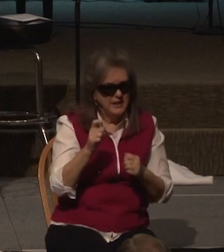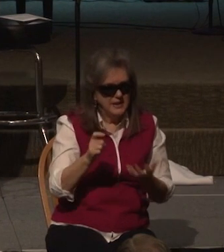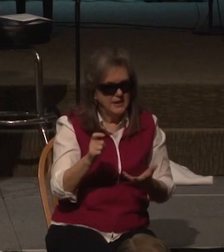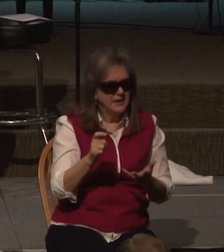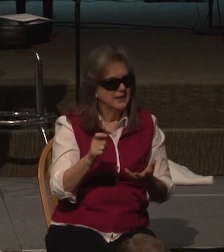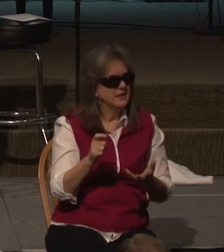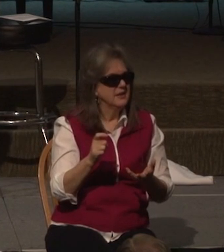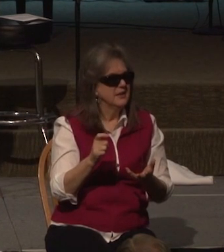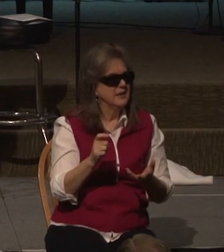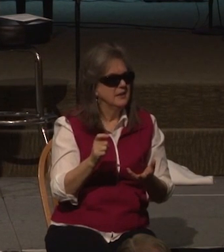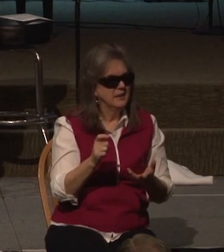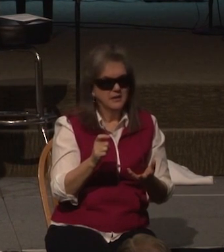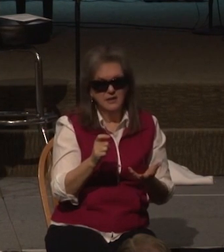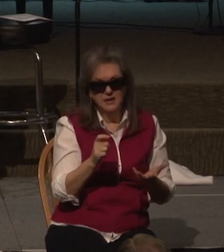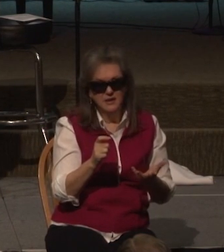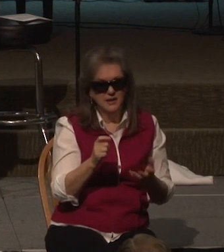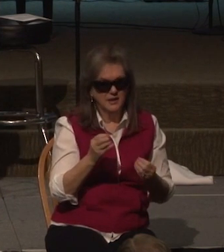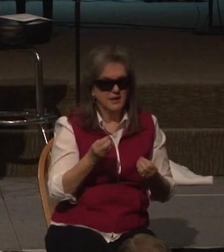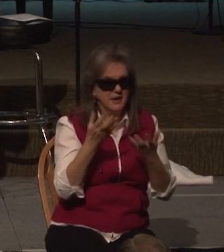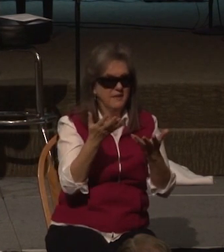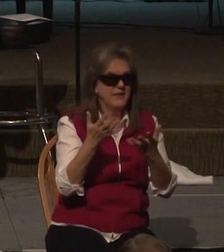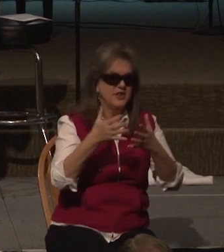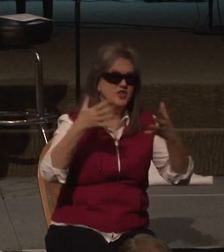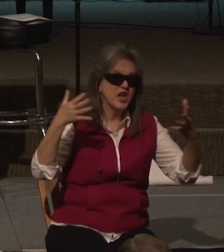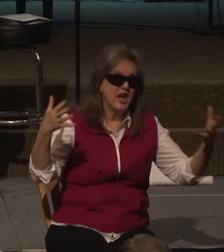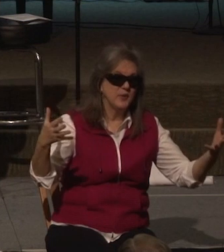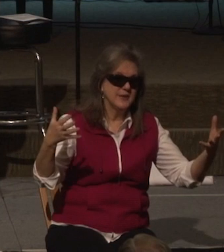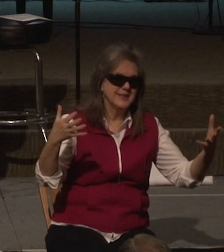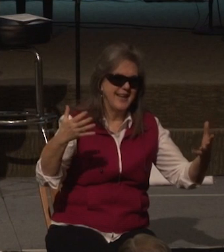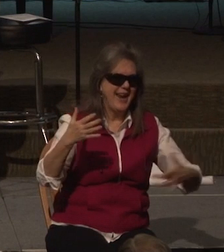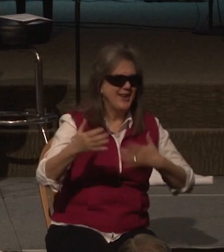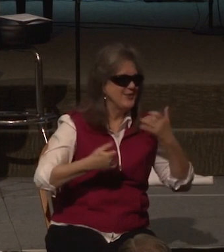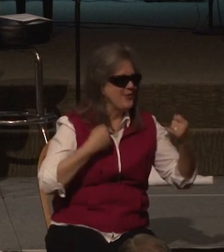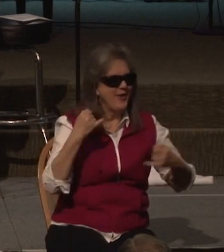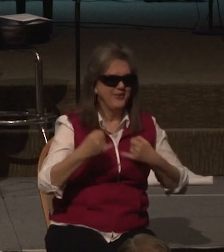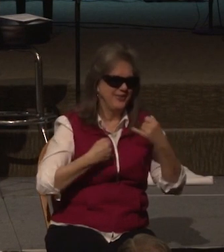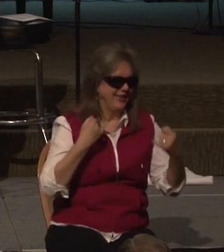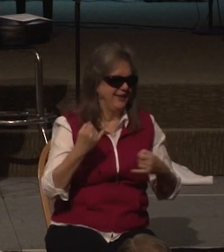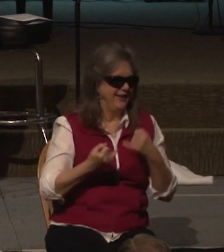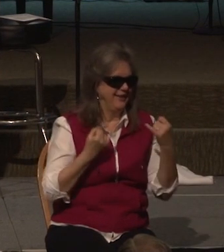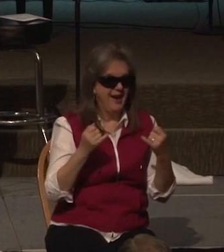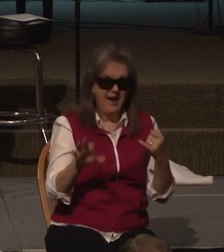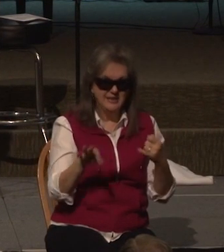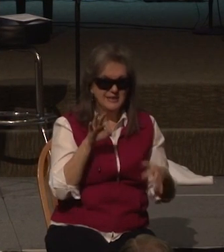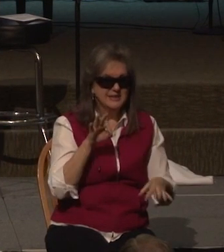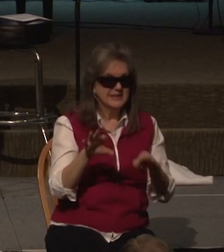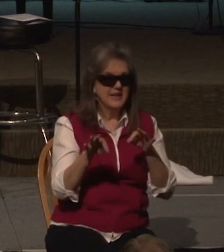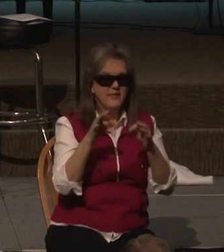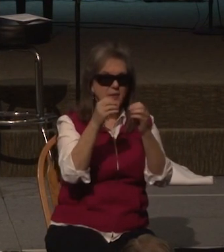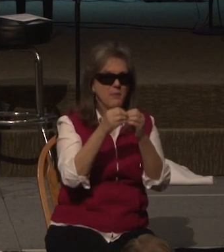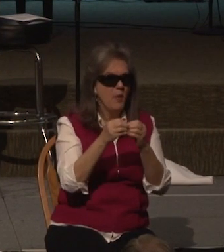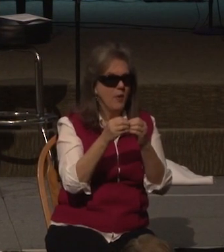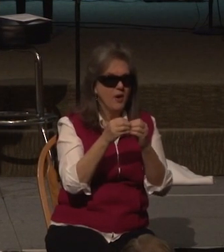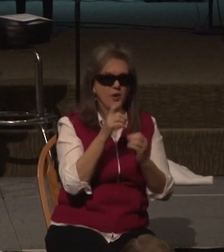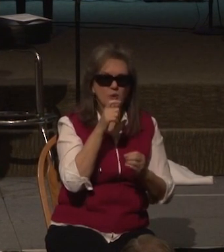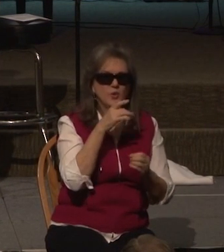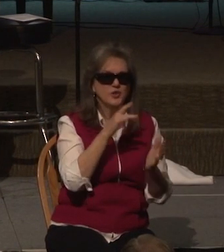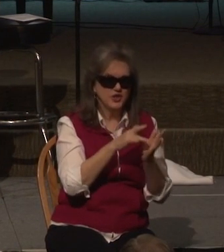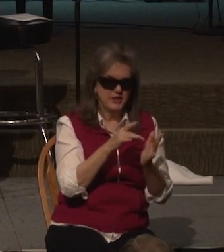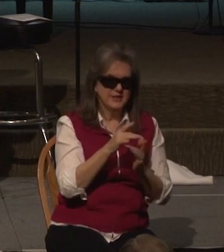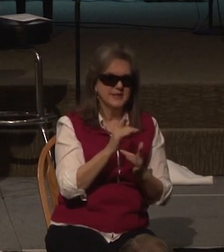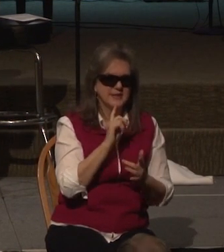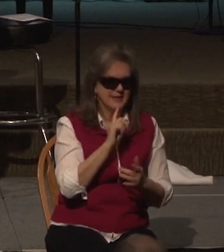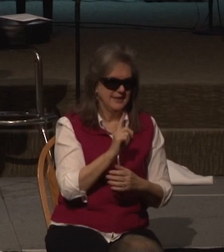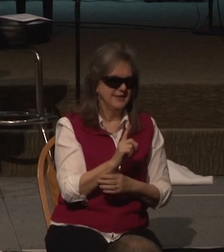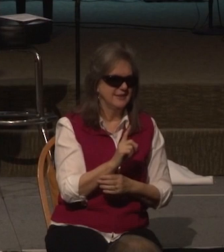Some would even say that by giving generously and joyfully, I discover more about who Jesus